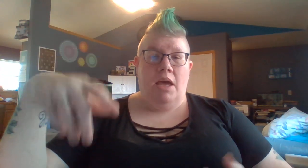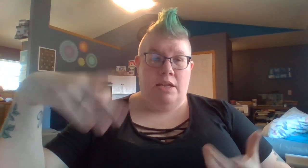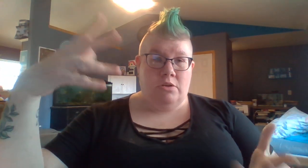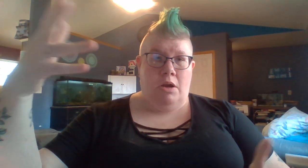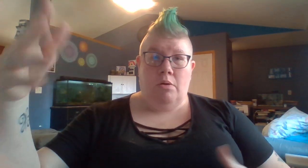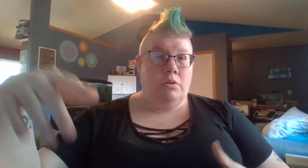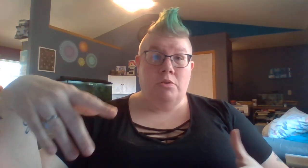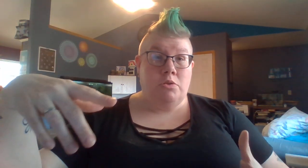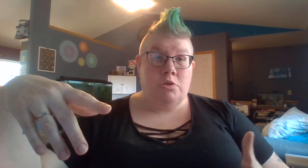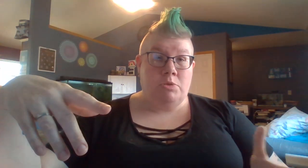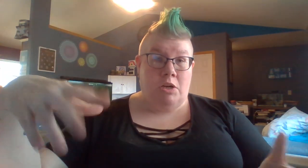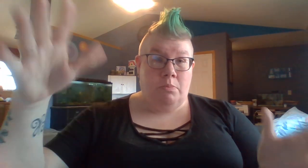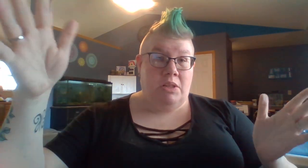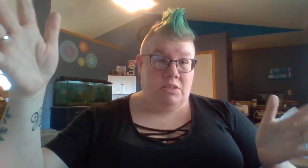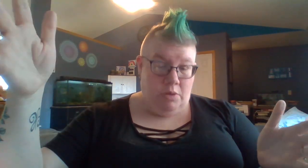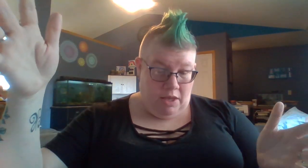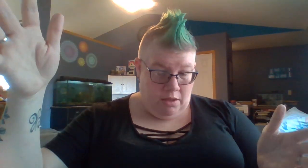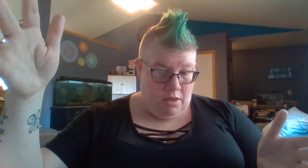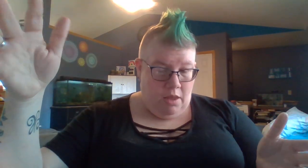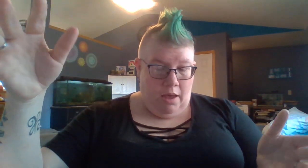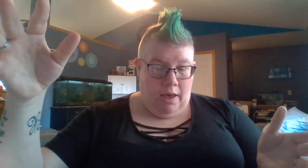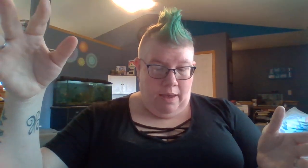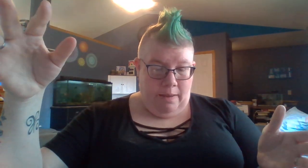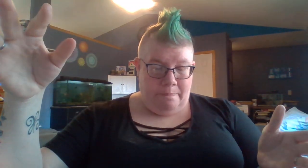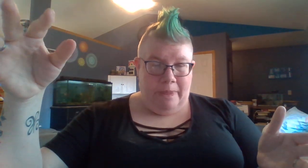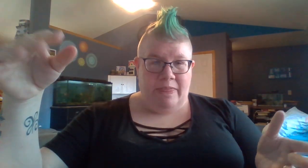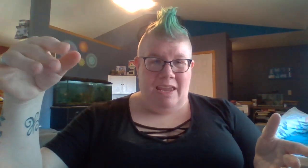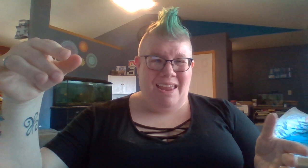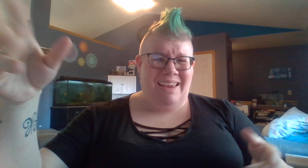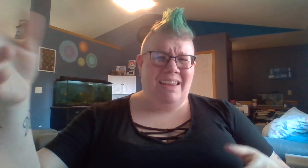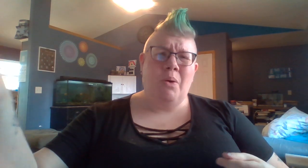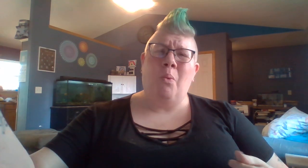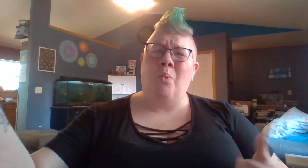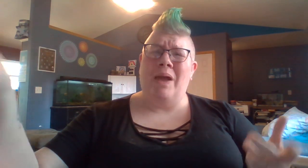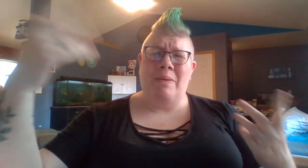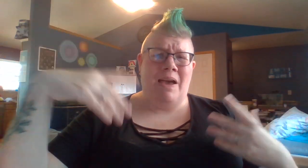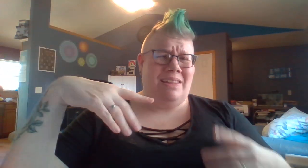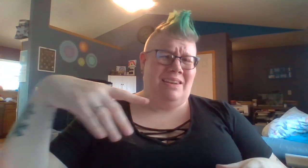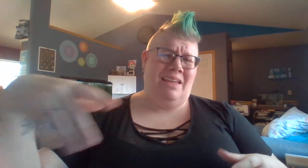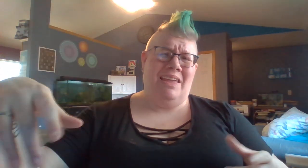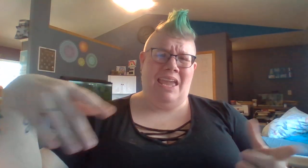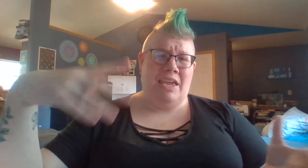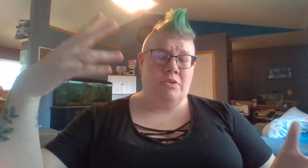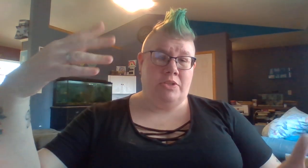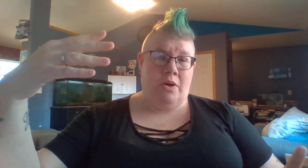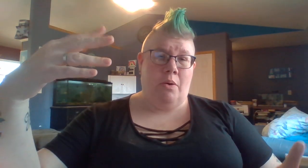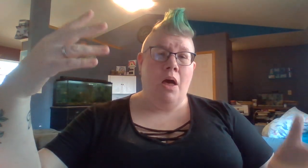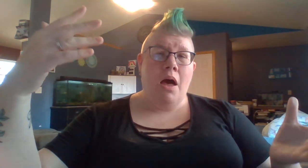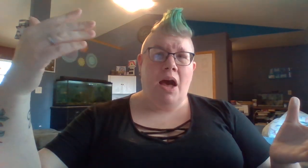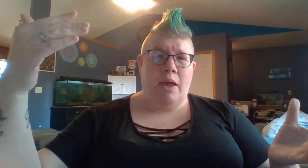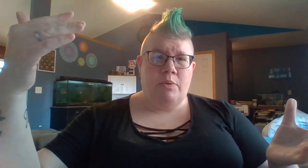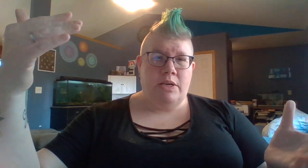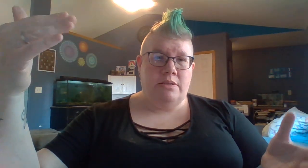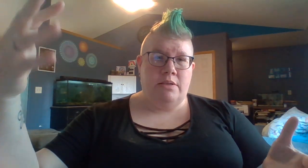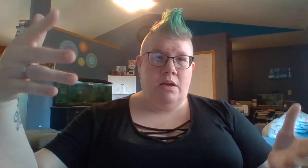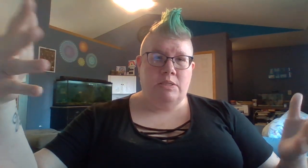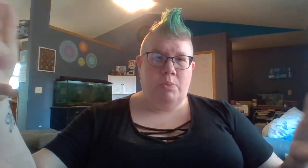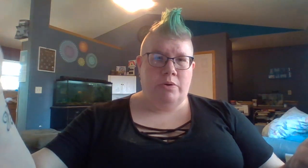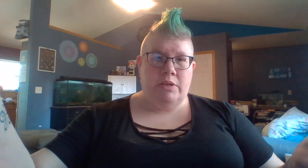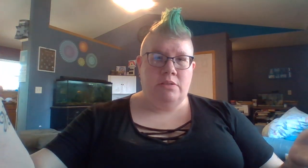to create a whole new YouTube channel, but that's okay. And then way back in the day, 8 years ago, I was an Usborne